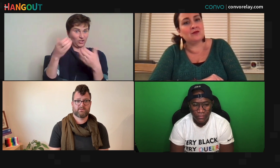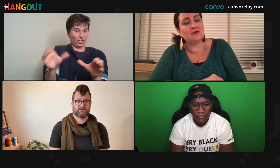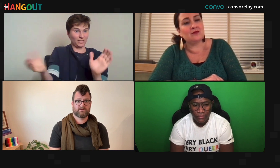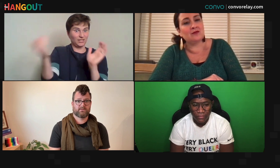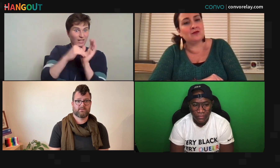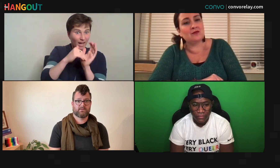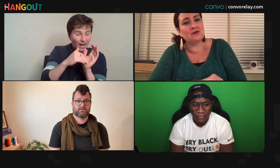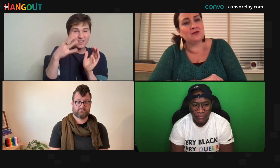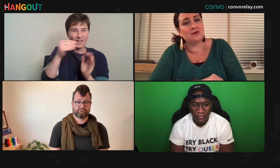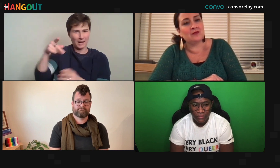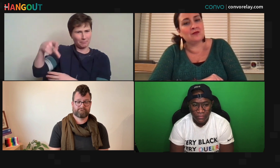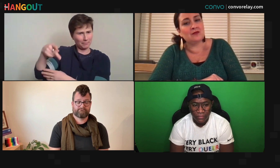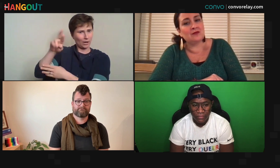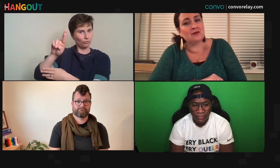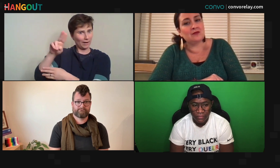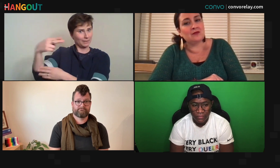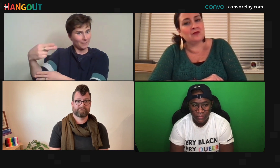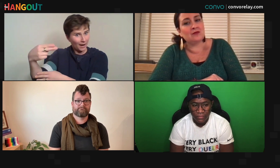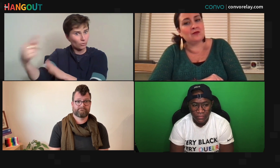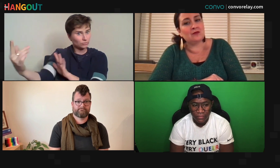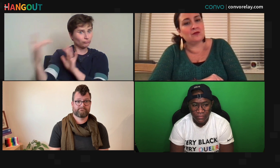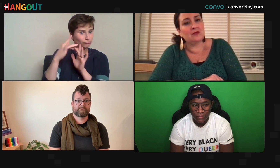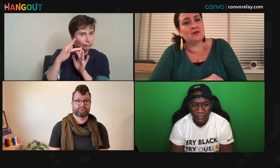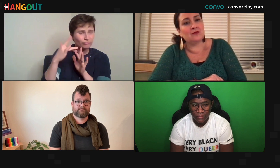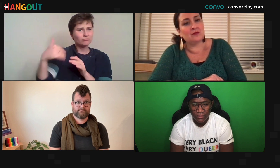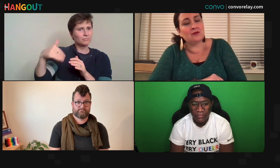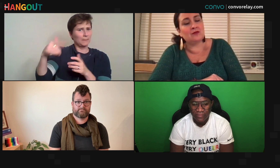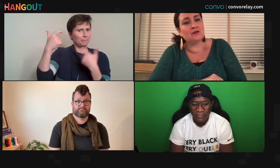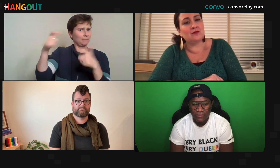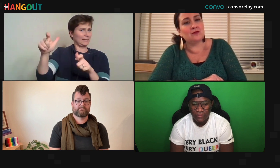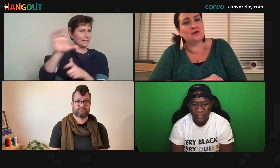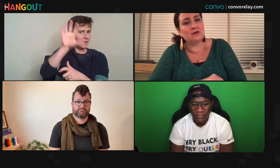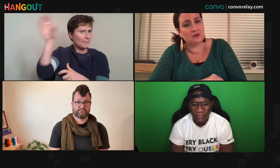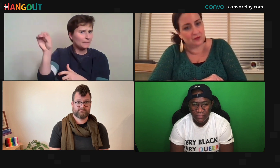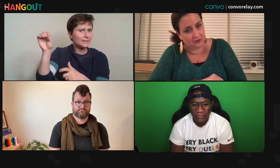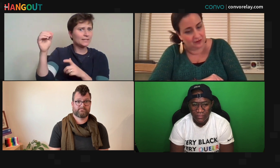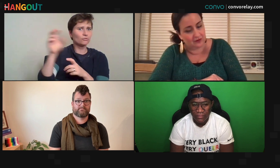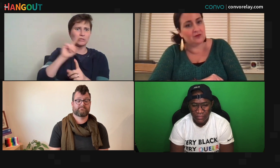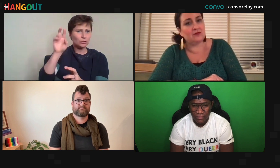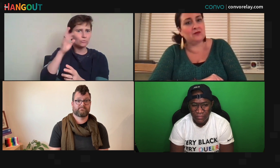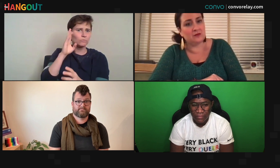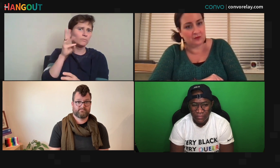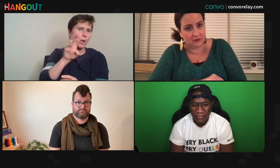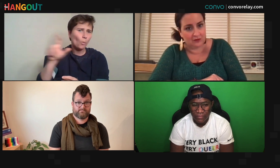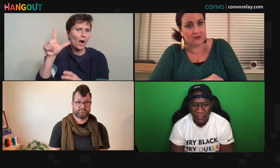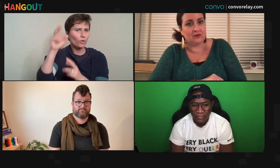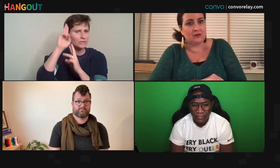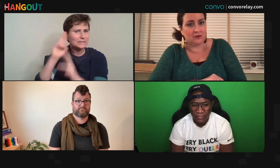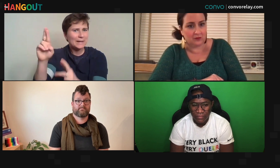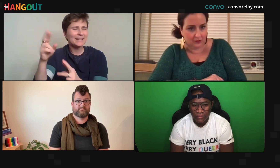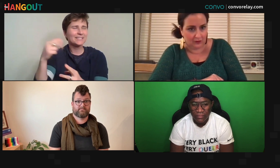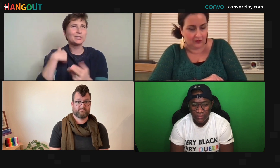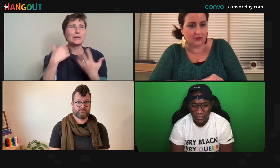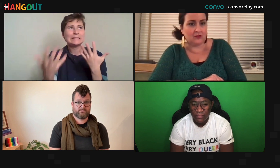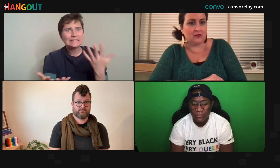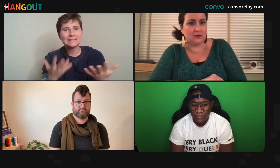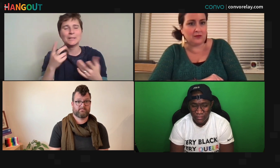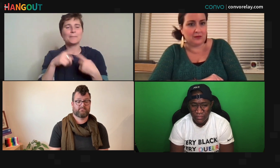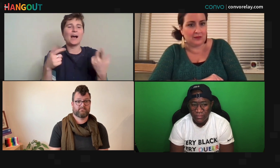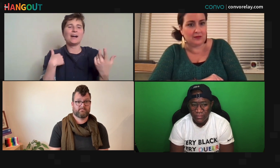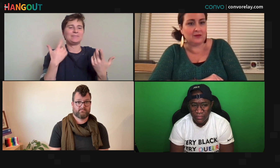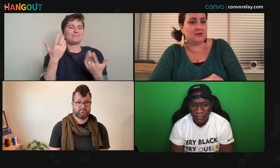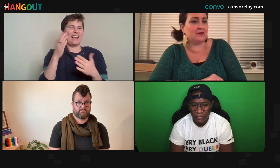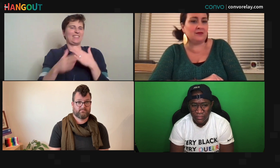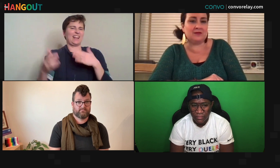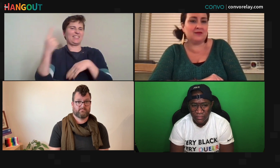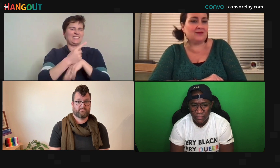they turn me down, then will I ever get a chance again? And Random Publishing House, this company is well